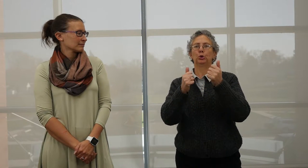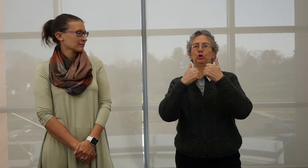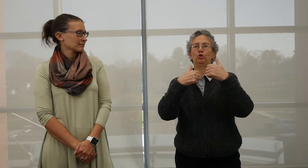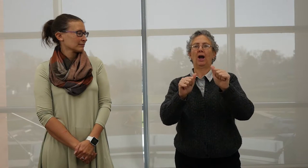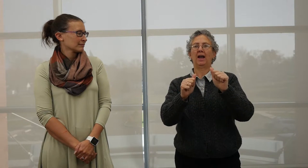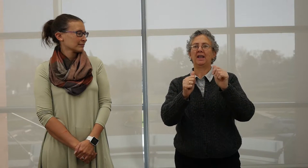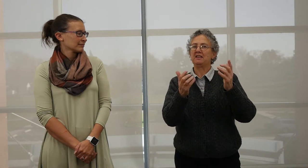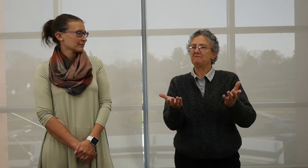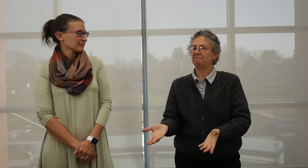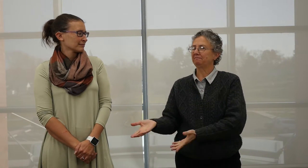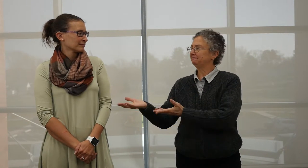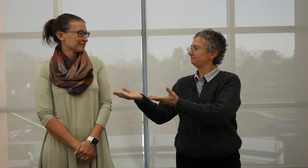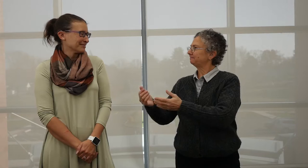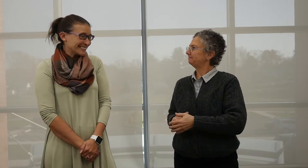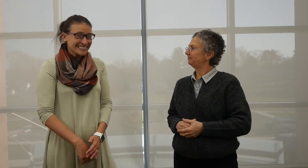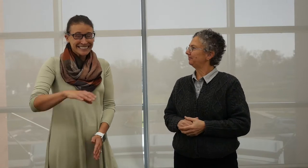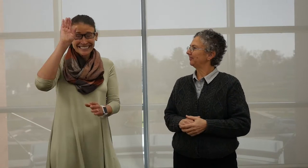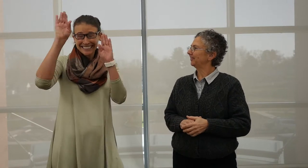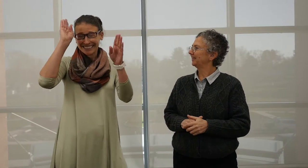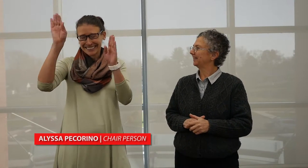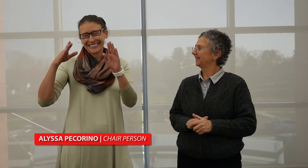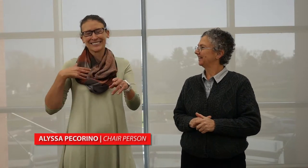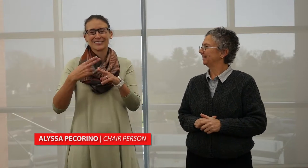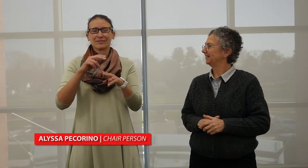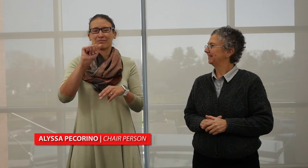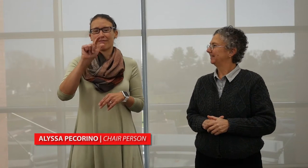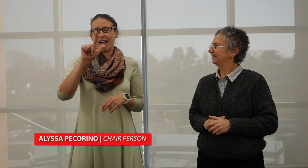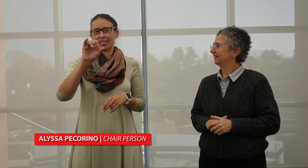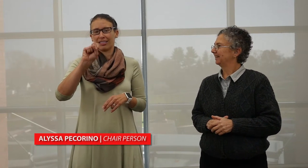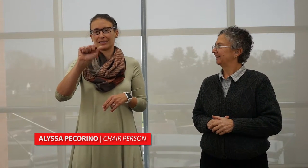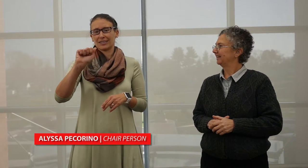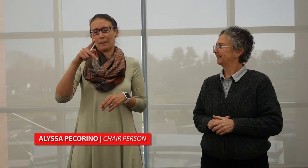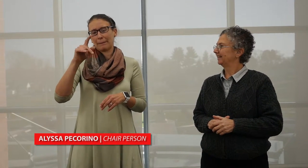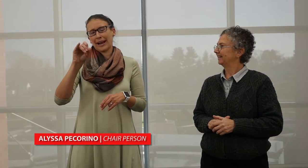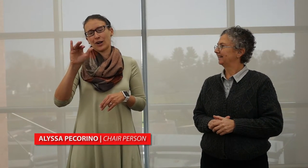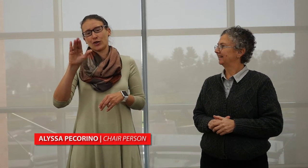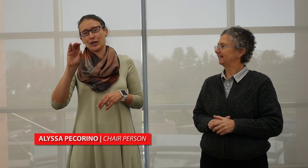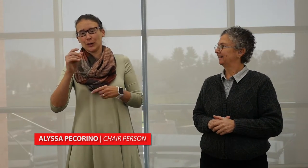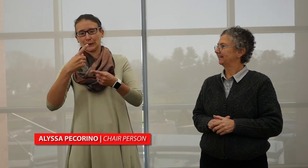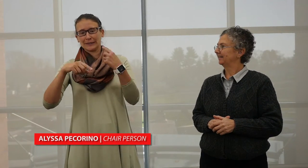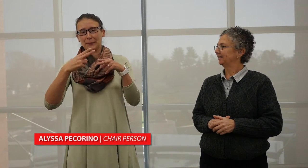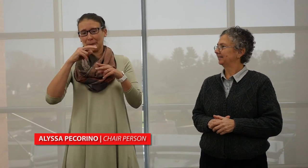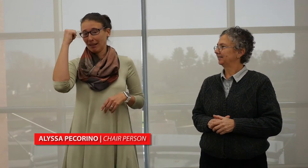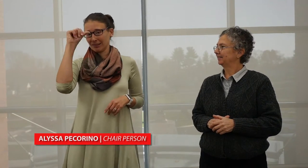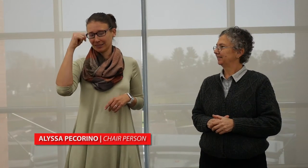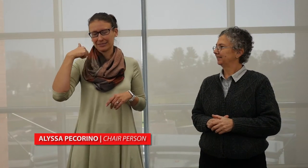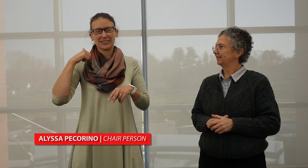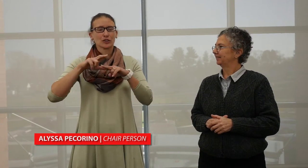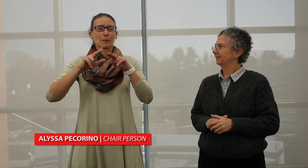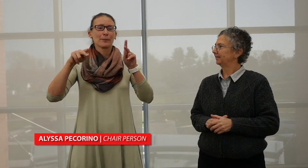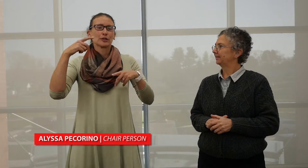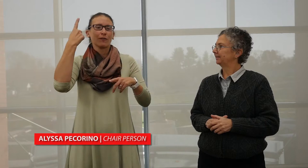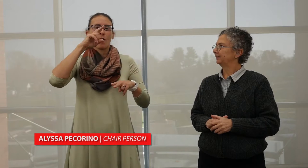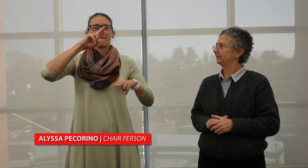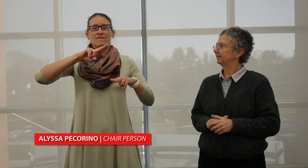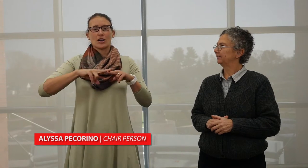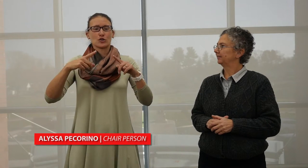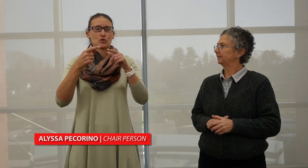to Try event. Alyssa? Hi, I'm Alyssa Pecorino. I'm the chairperson for the Fun